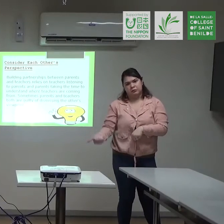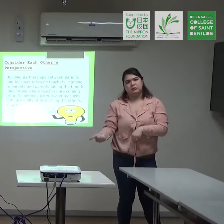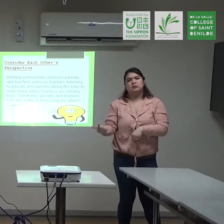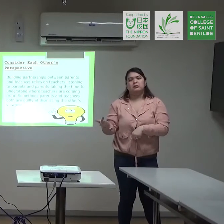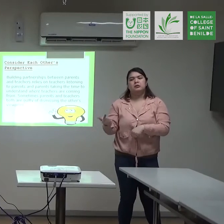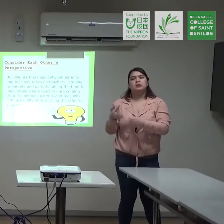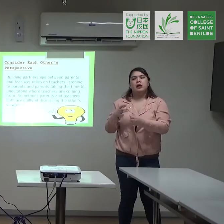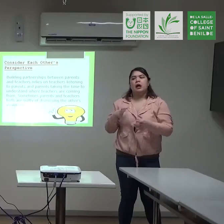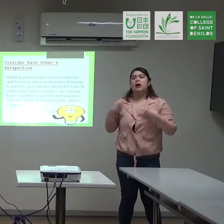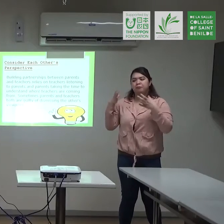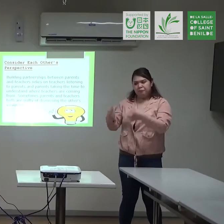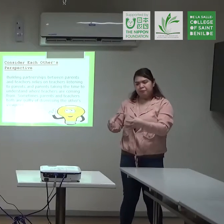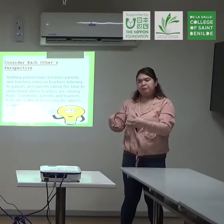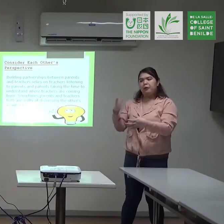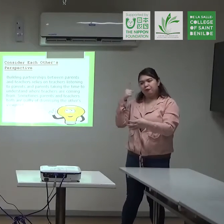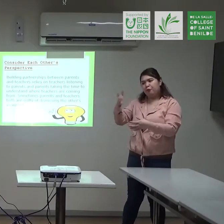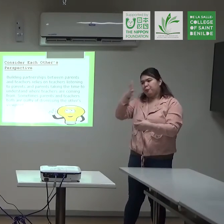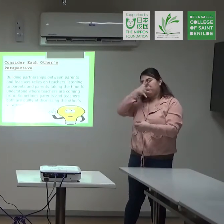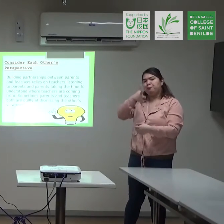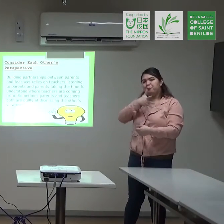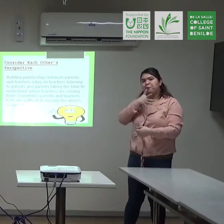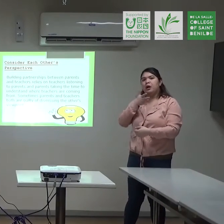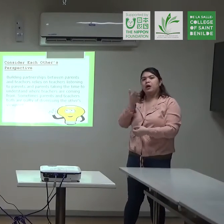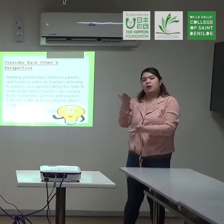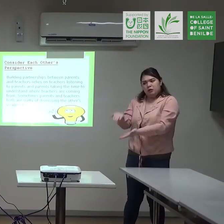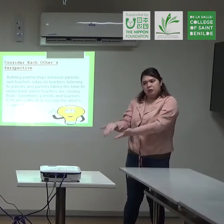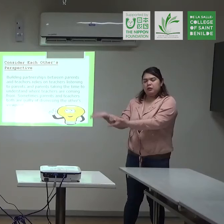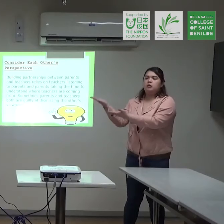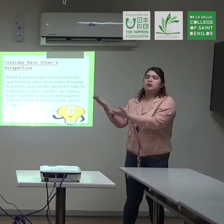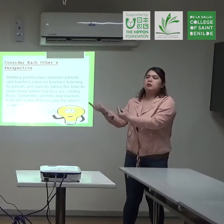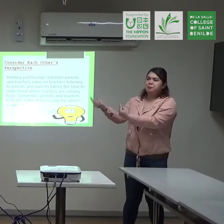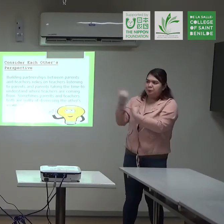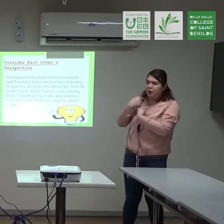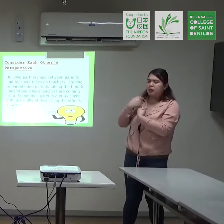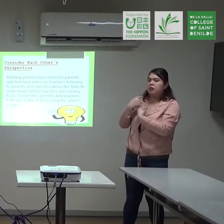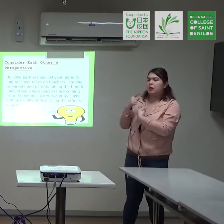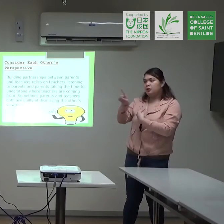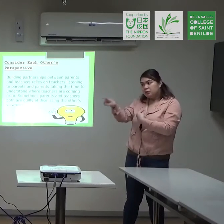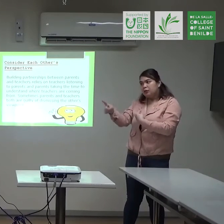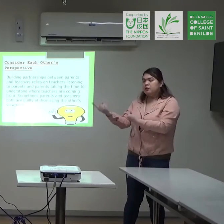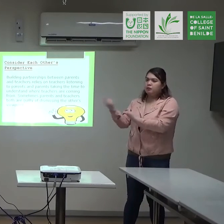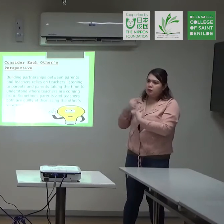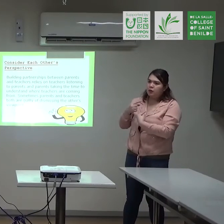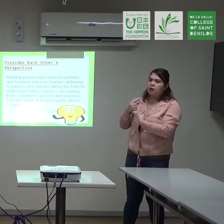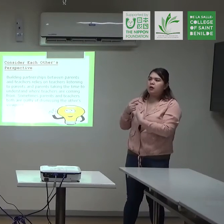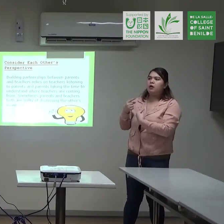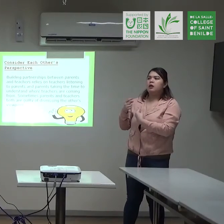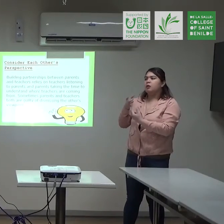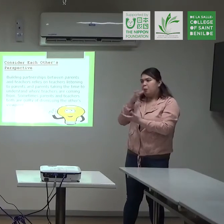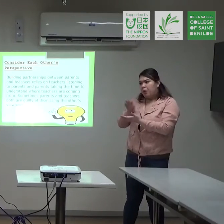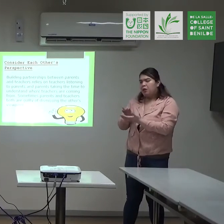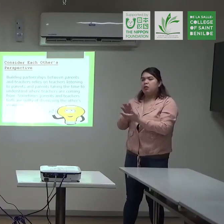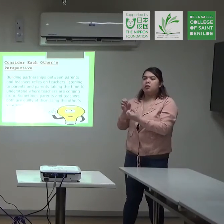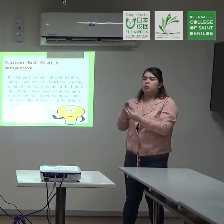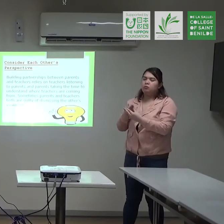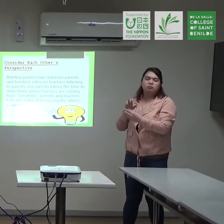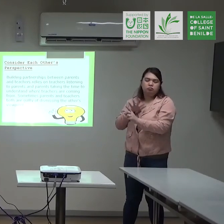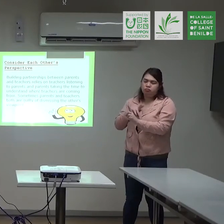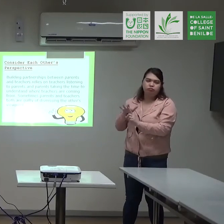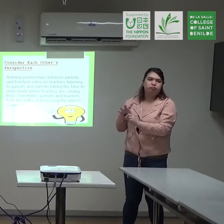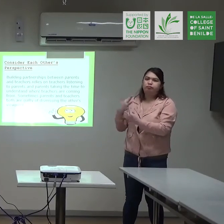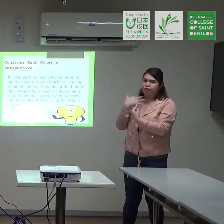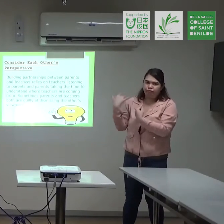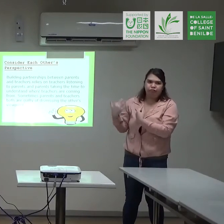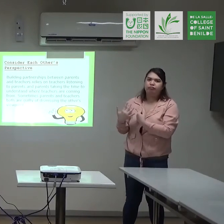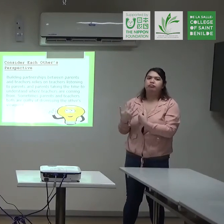a chance for parents to talk and respond and comment and observe.